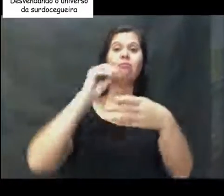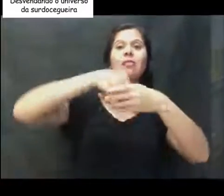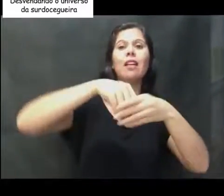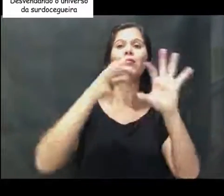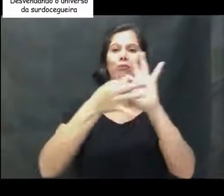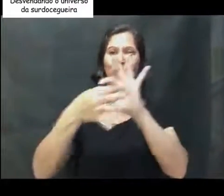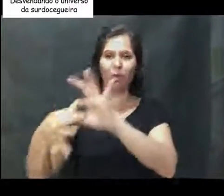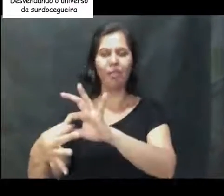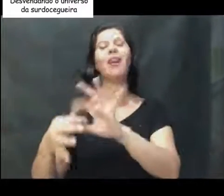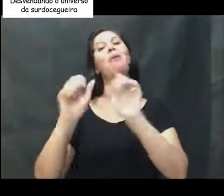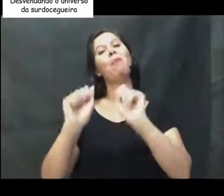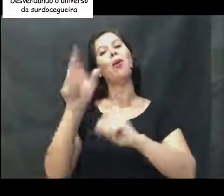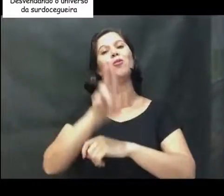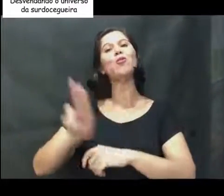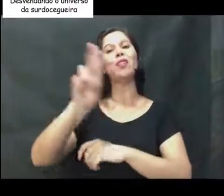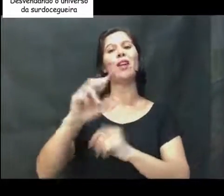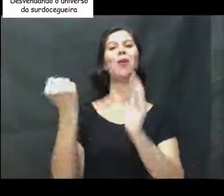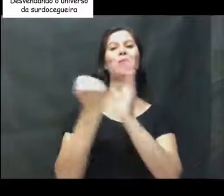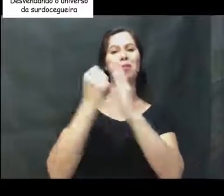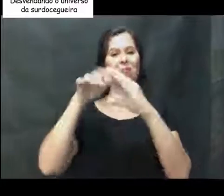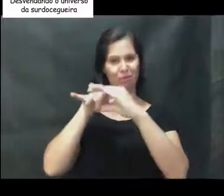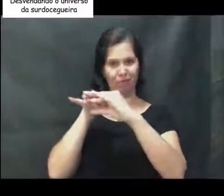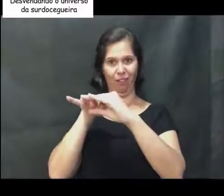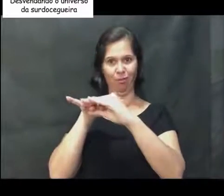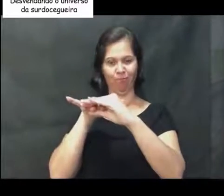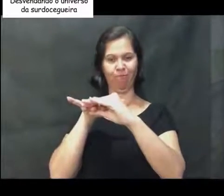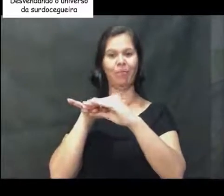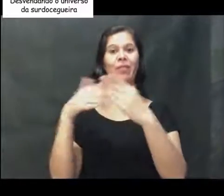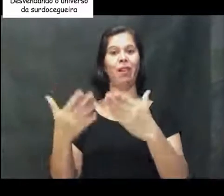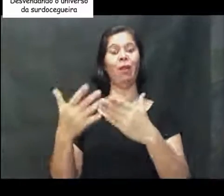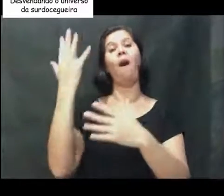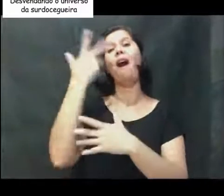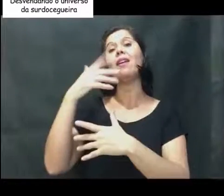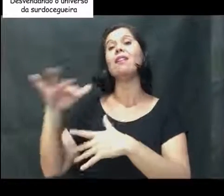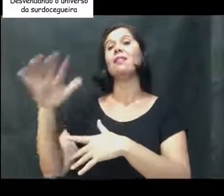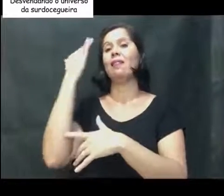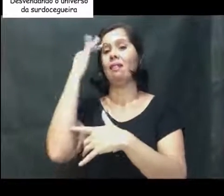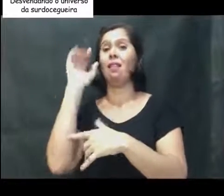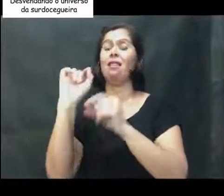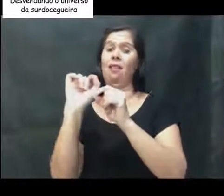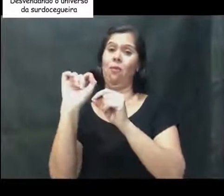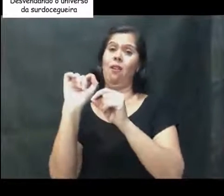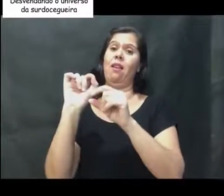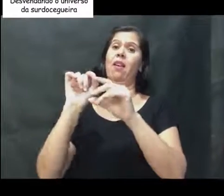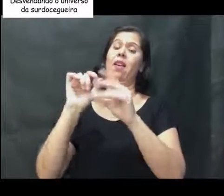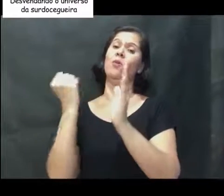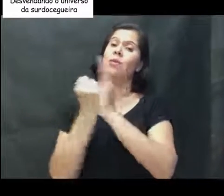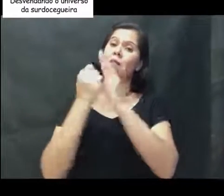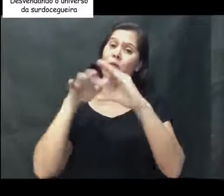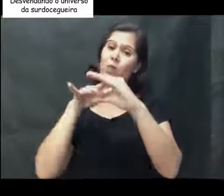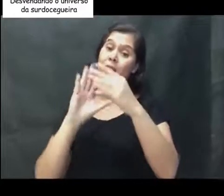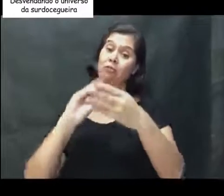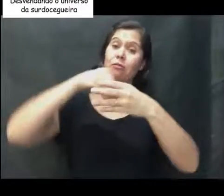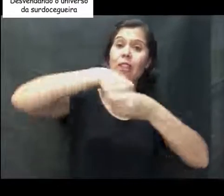the tactile symbol. When the child is able to understand what the tactile symbol associated with that object